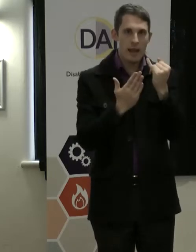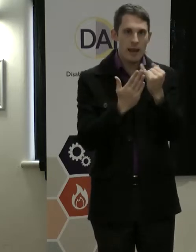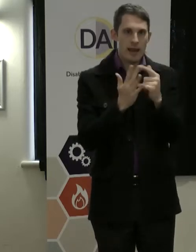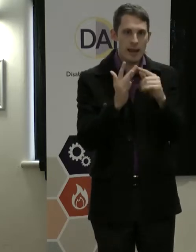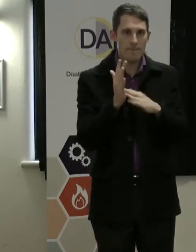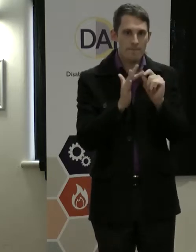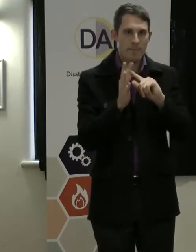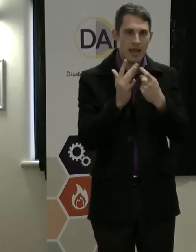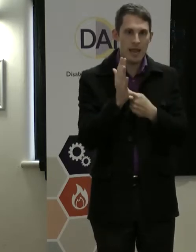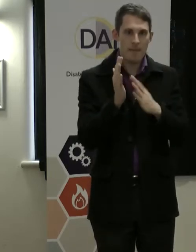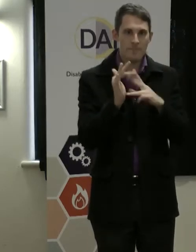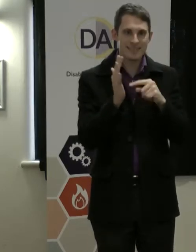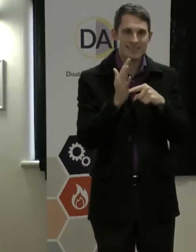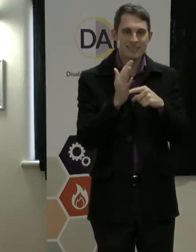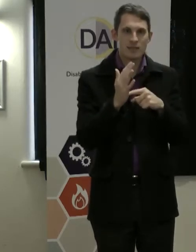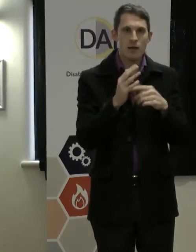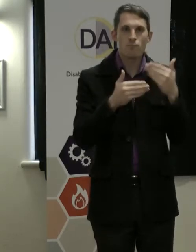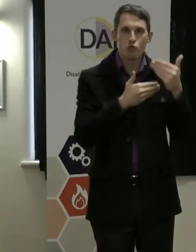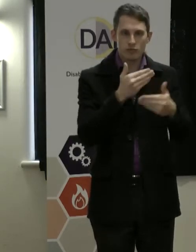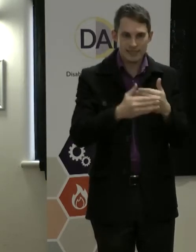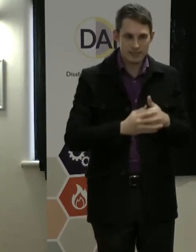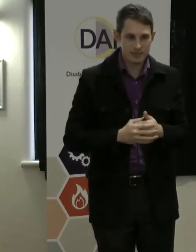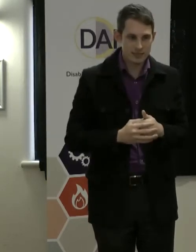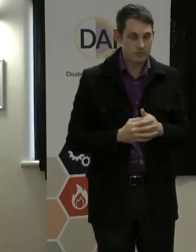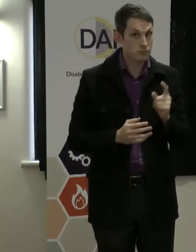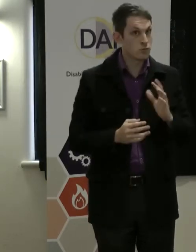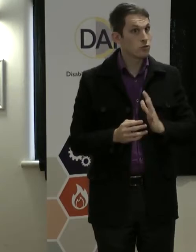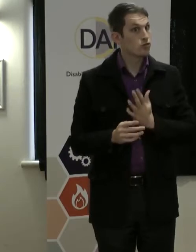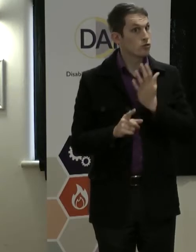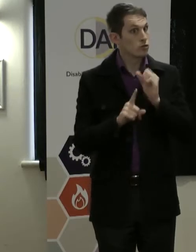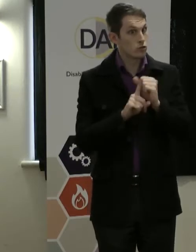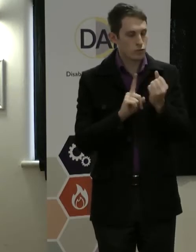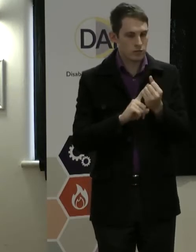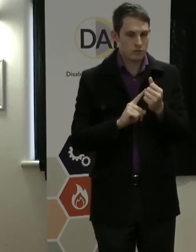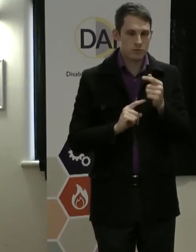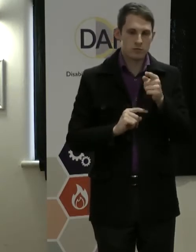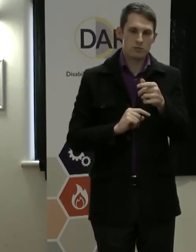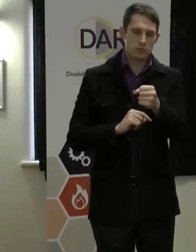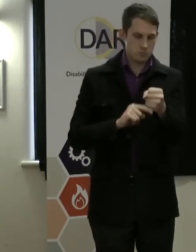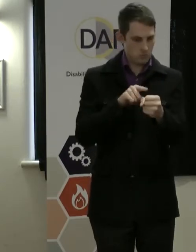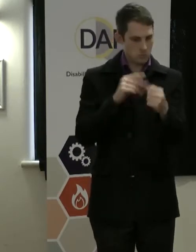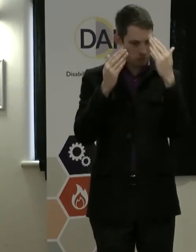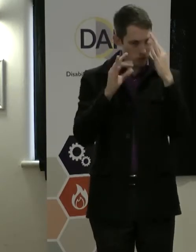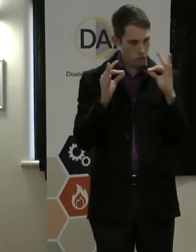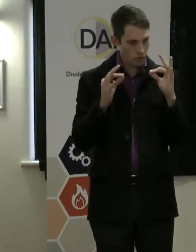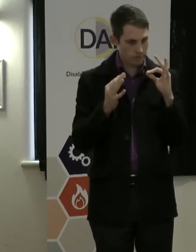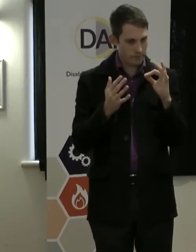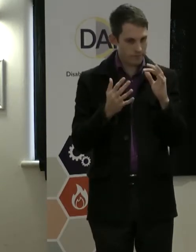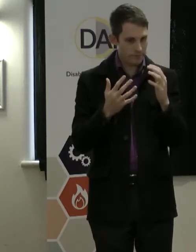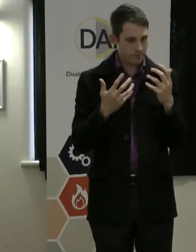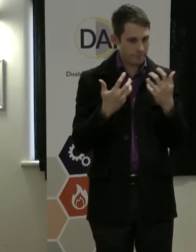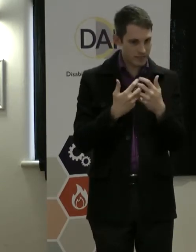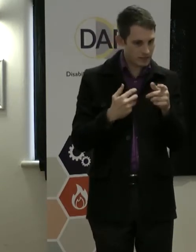leads to this situation where a person is detained so that they can receive treatment, the treatment